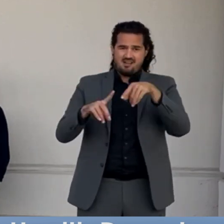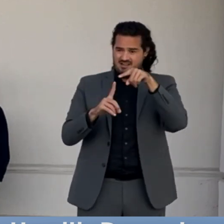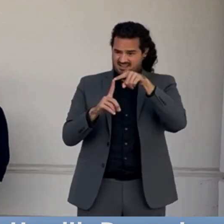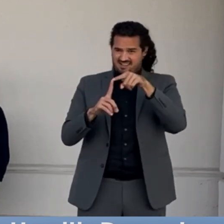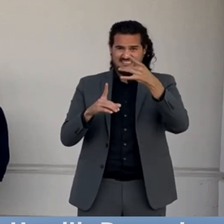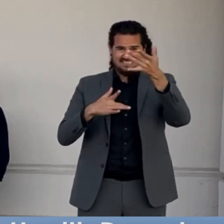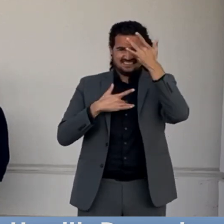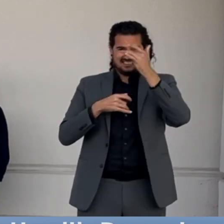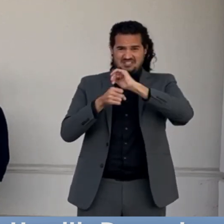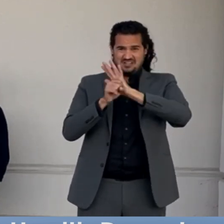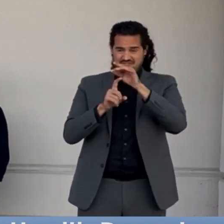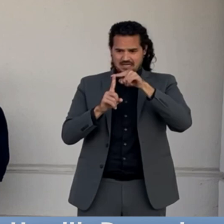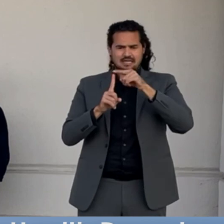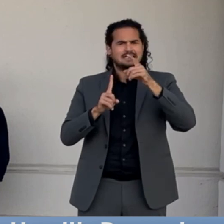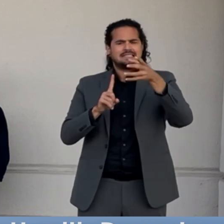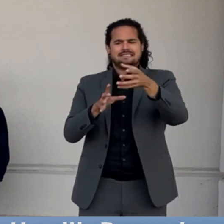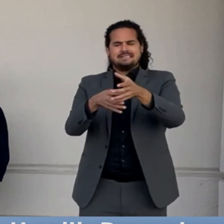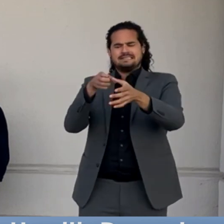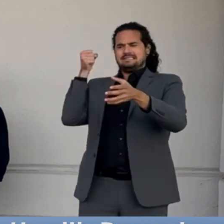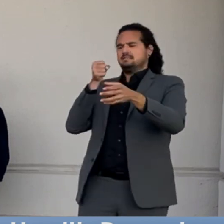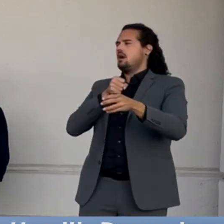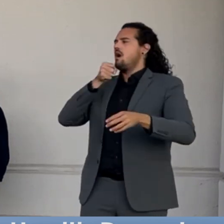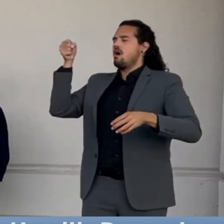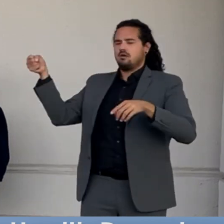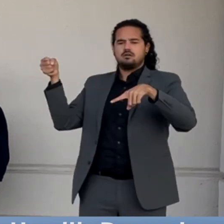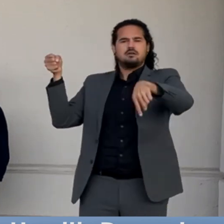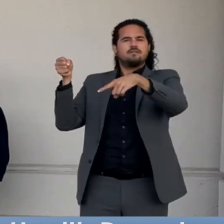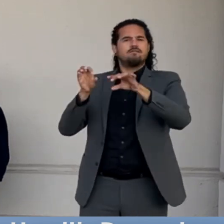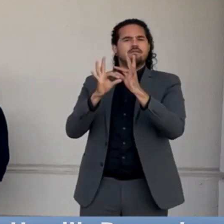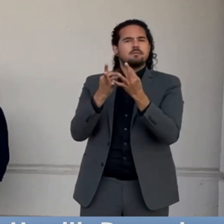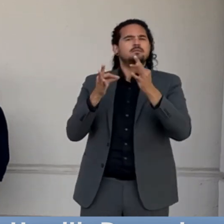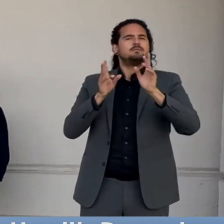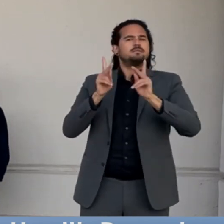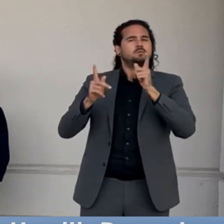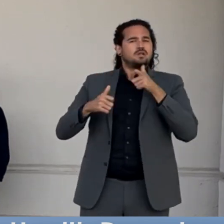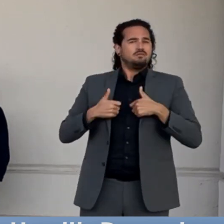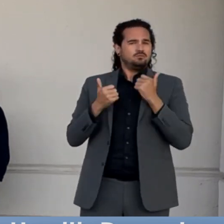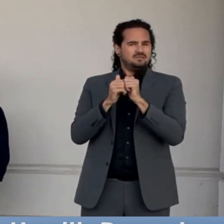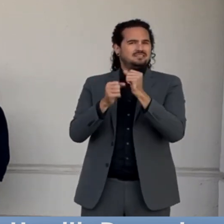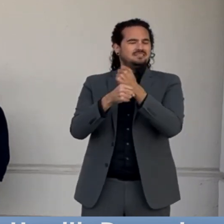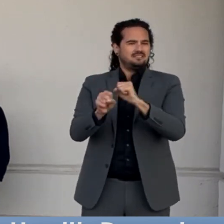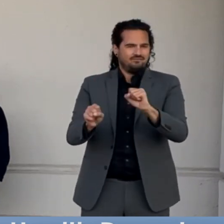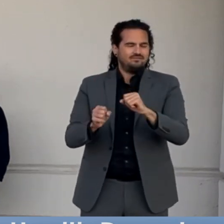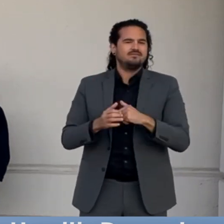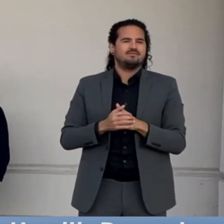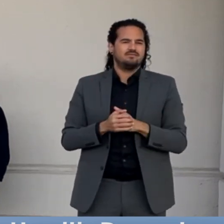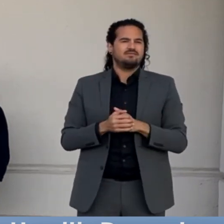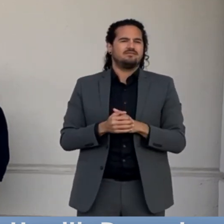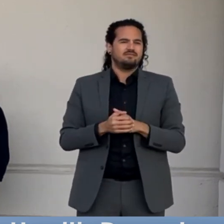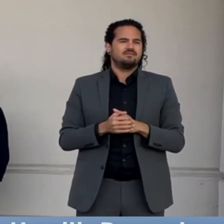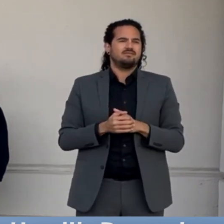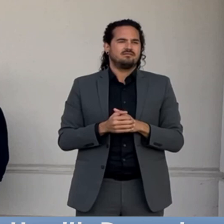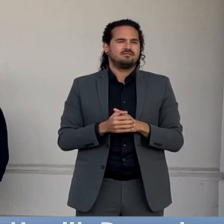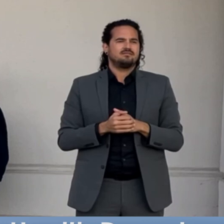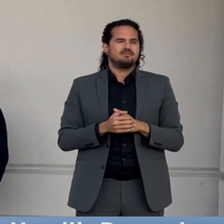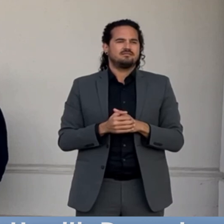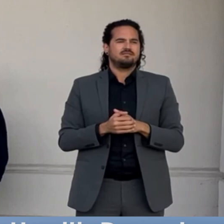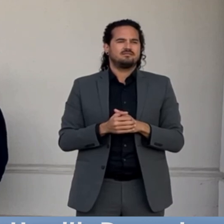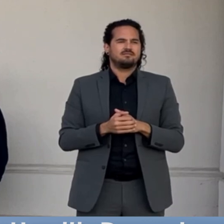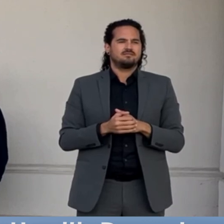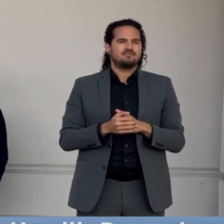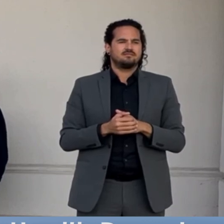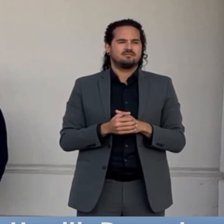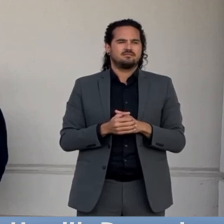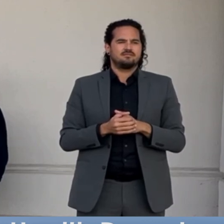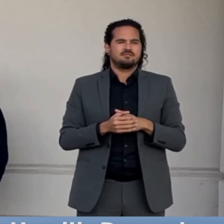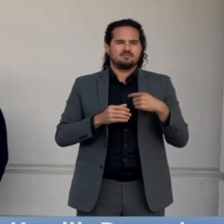is working overtime to meet that need for everyone, we would encourage that anyone who needs that leave a message, because we have been able to